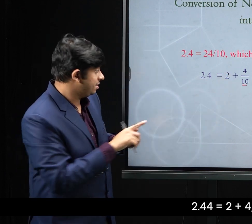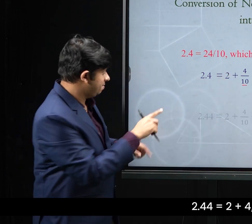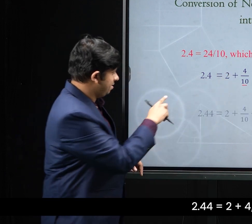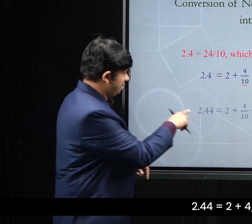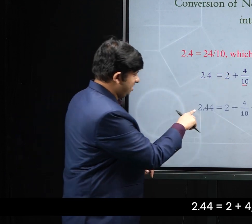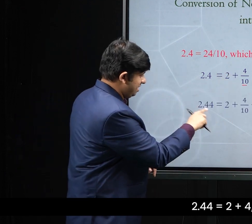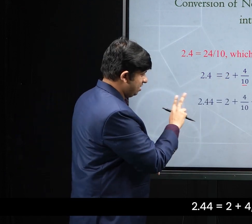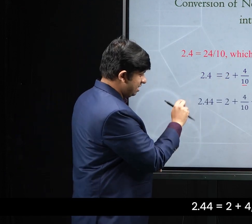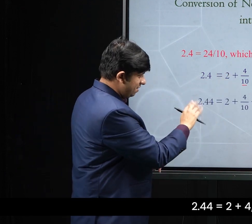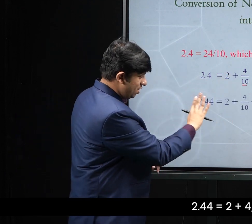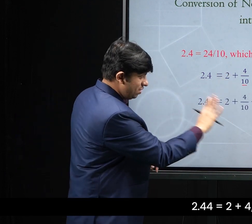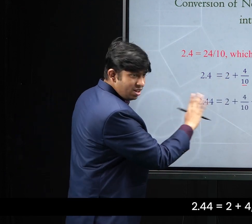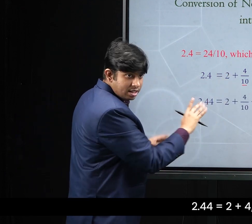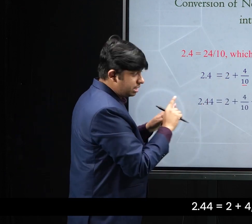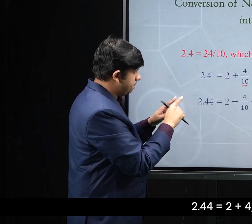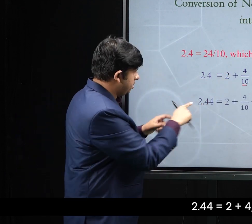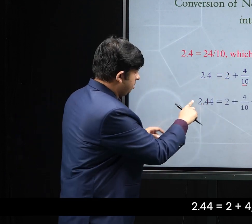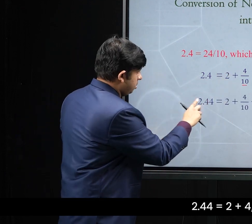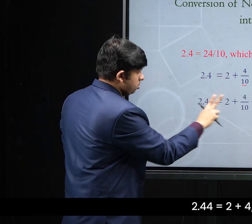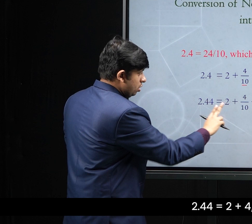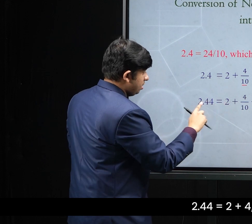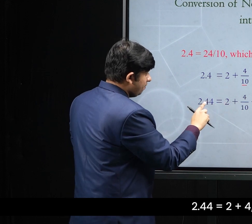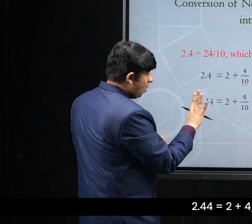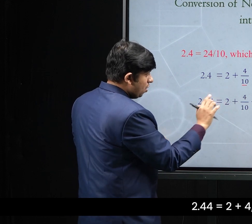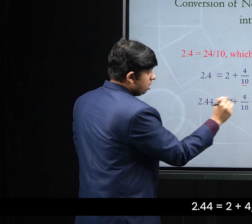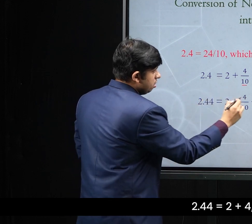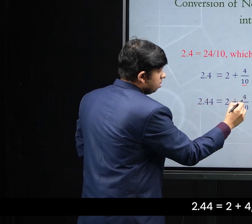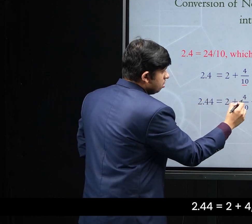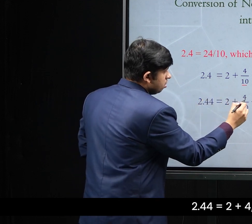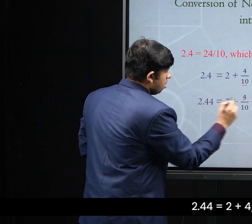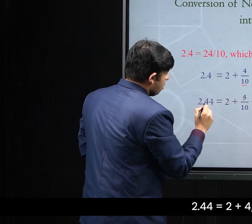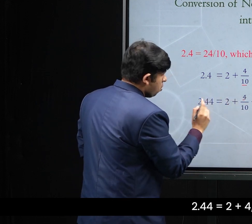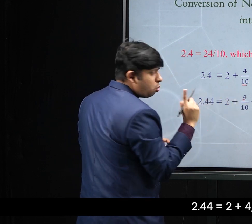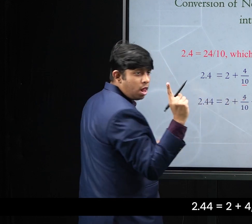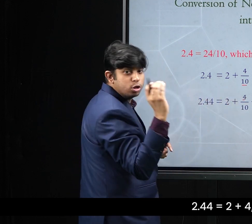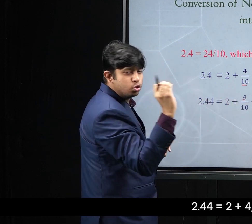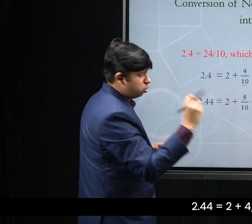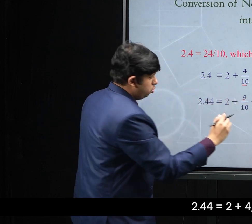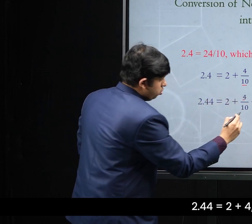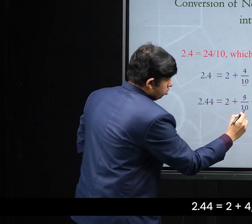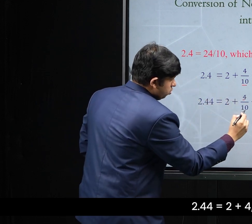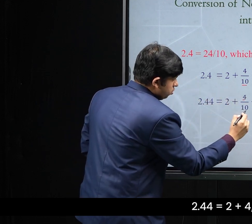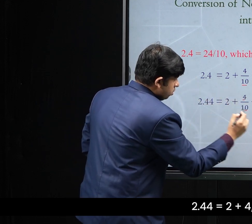Two 2.44 is equal to 2 plus 4 by 10 plus 4 by 100.